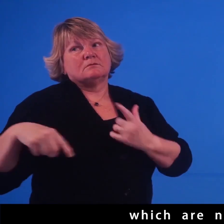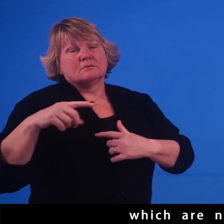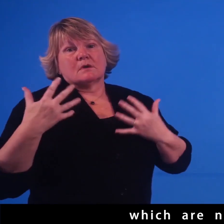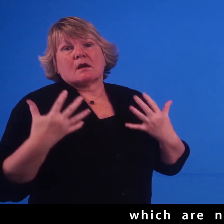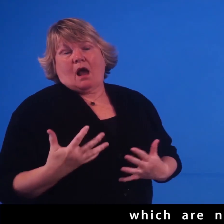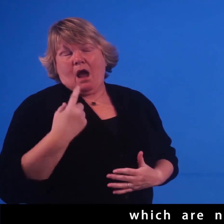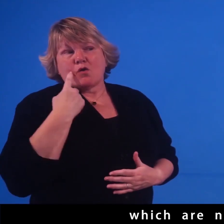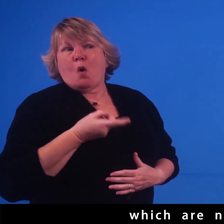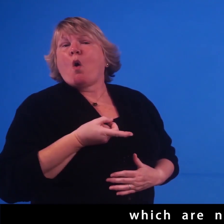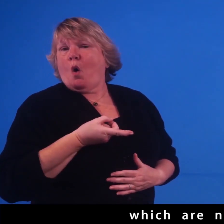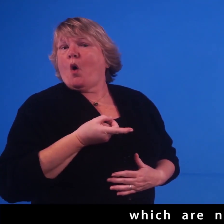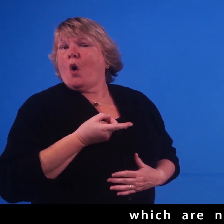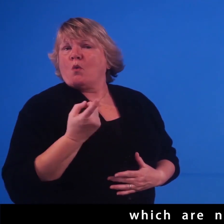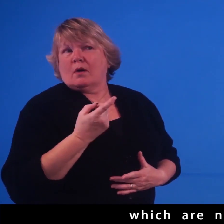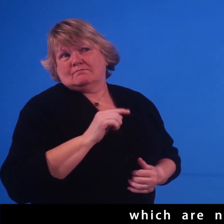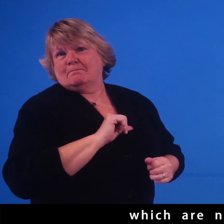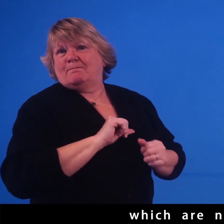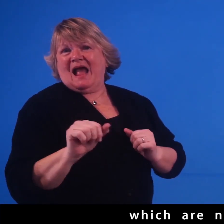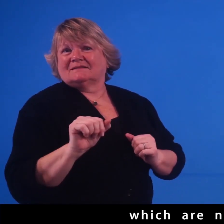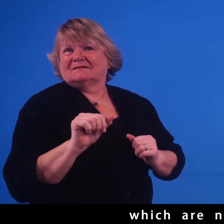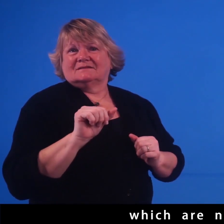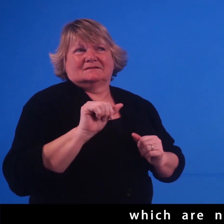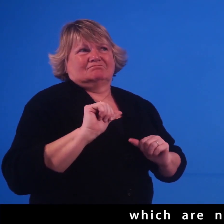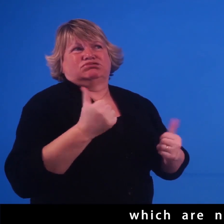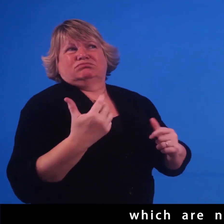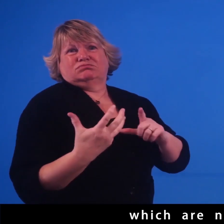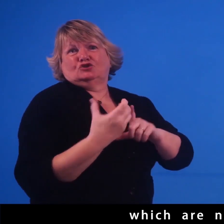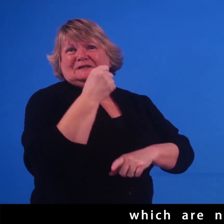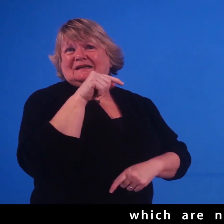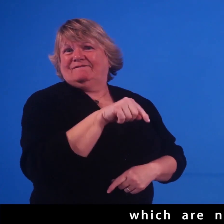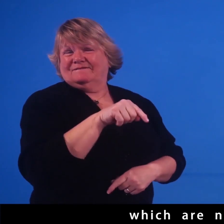which are now considered amongst his greatest achievements.